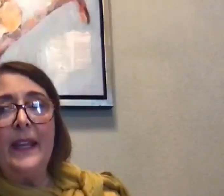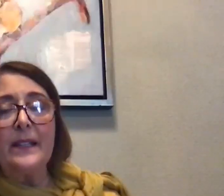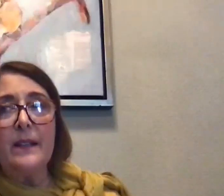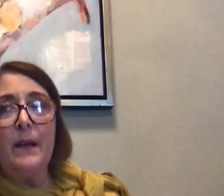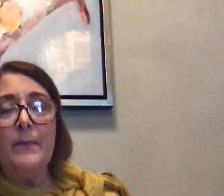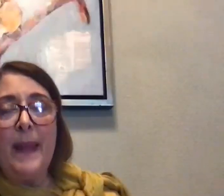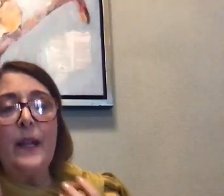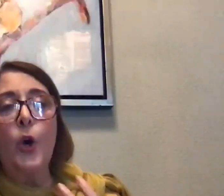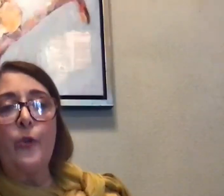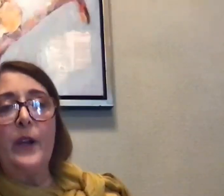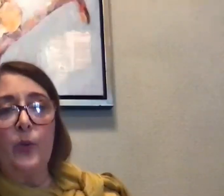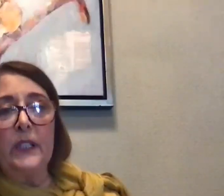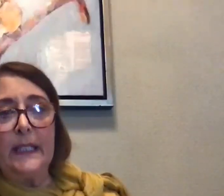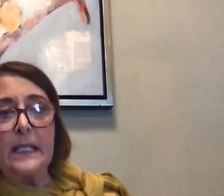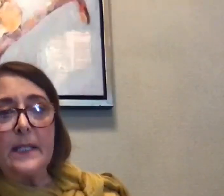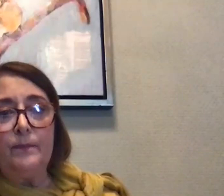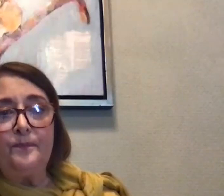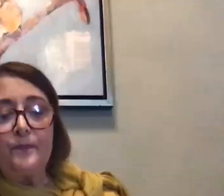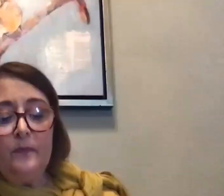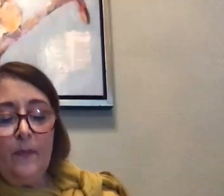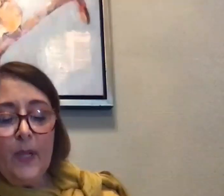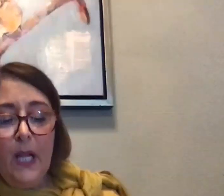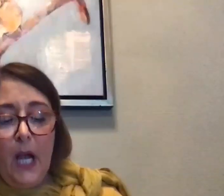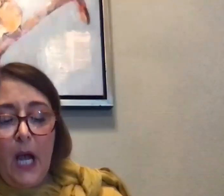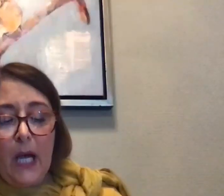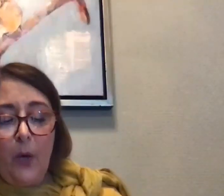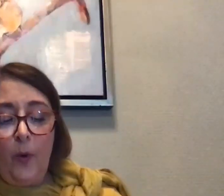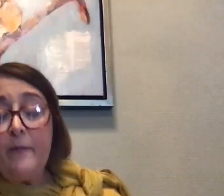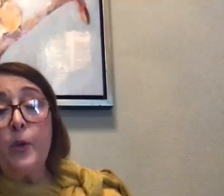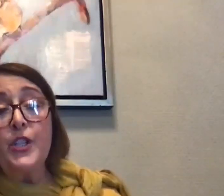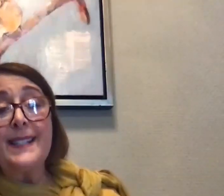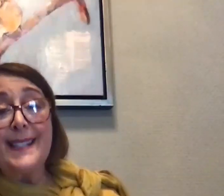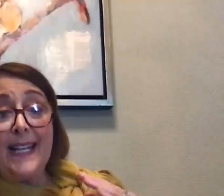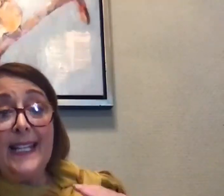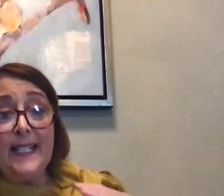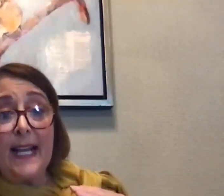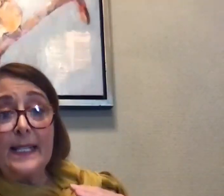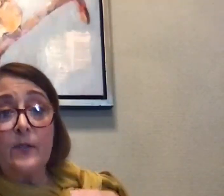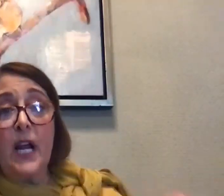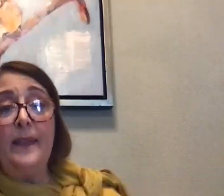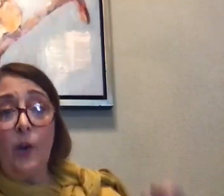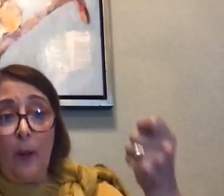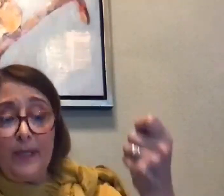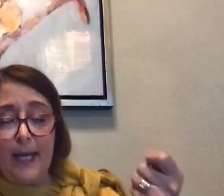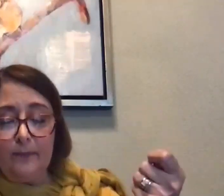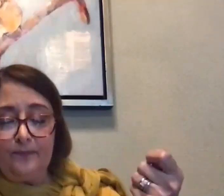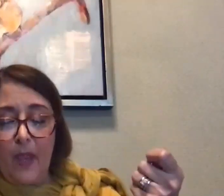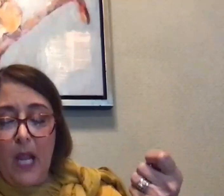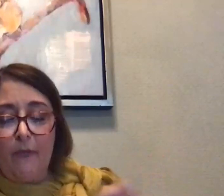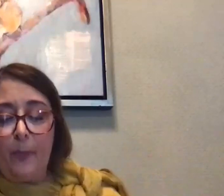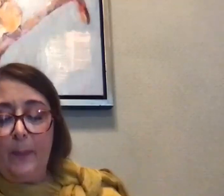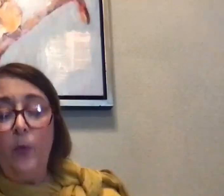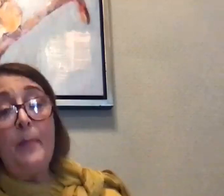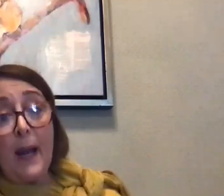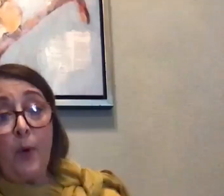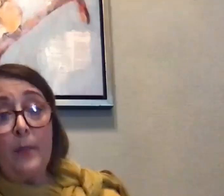and make it harder than it really is. We have purchased standing desks, those kind that go up and down,